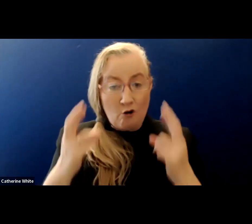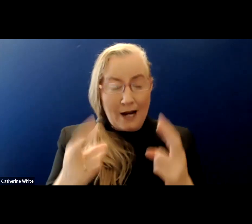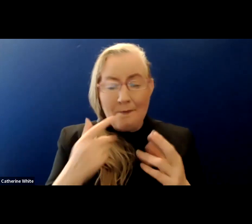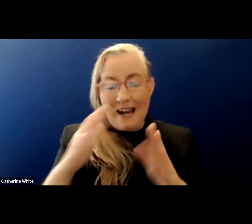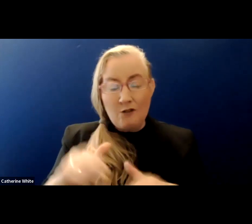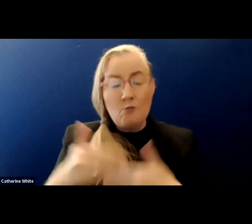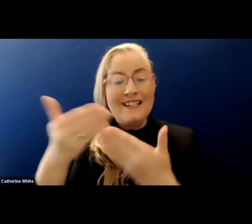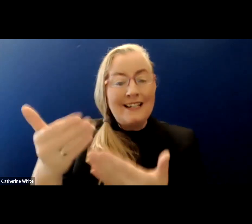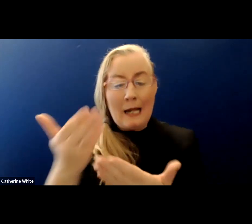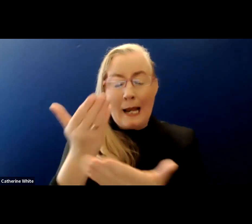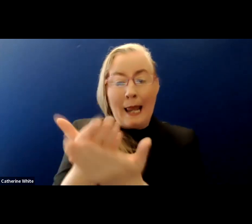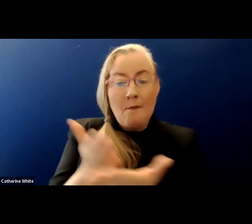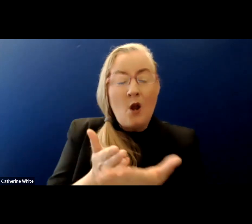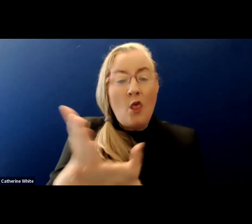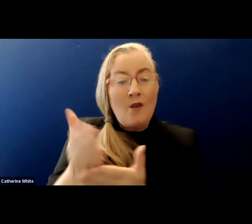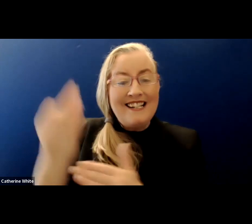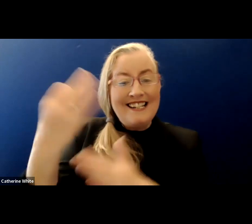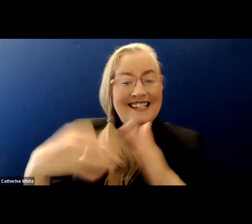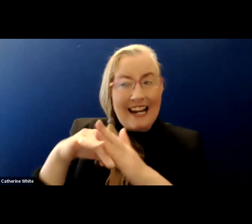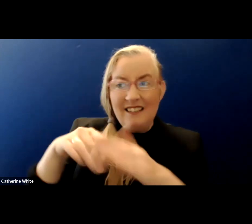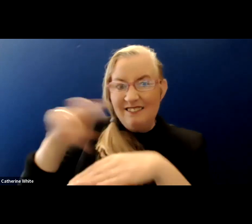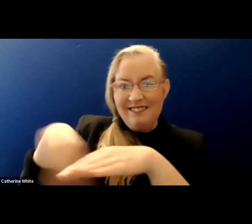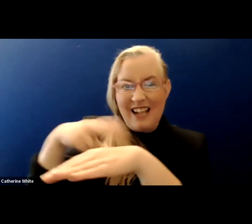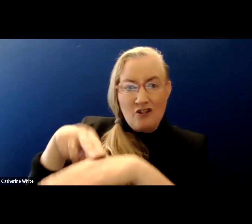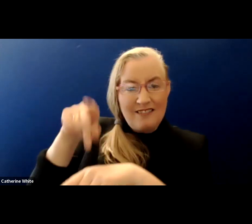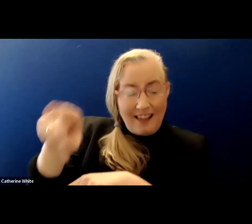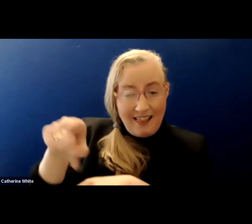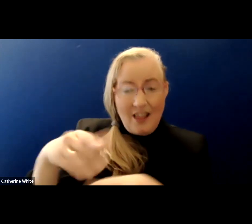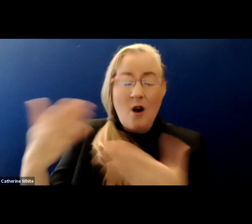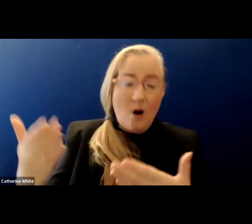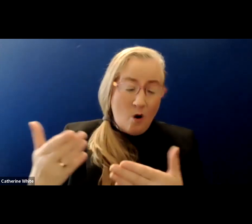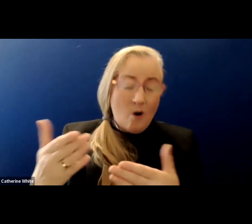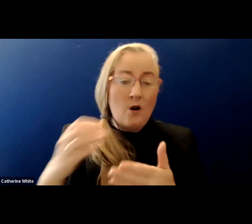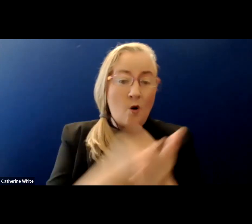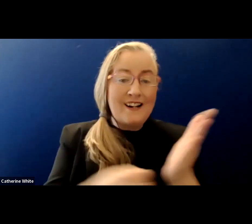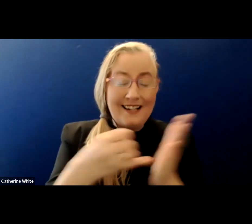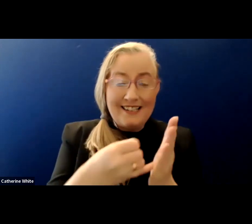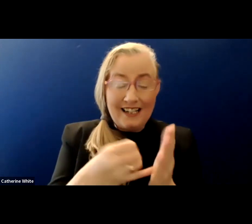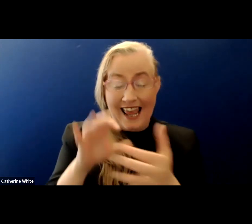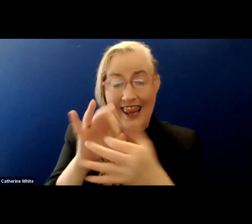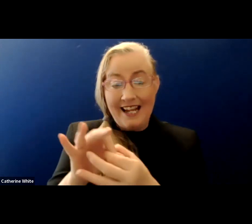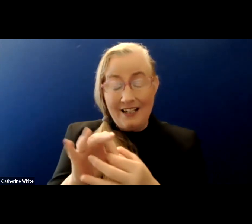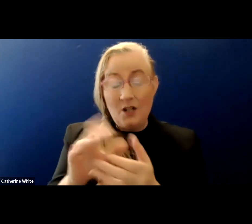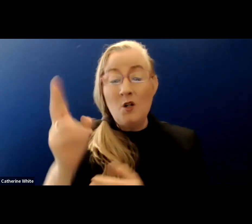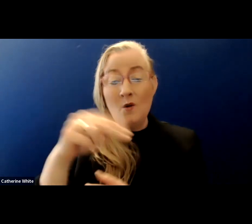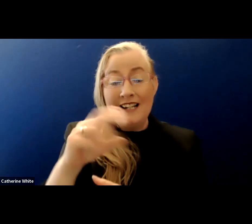their claims through their state of nationality or through an international organization with respect to the